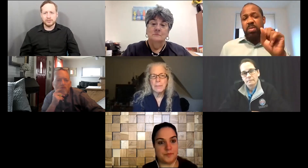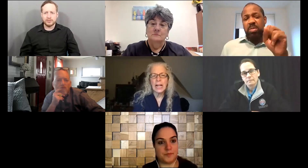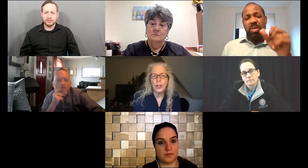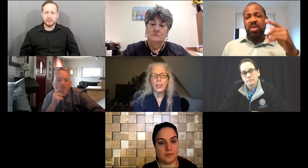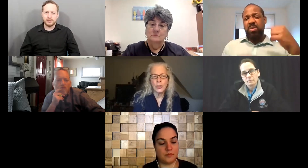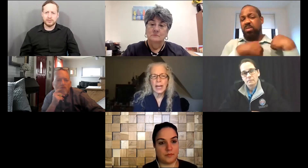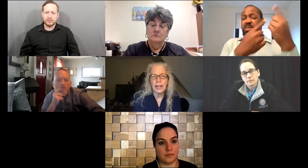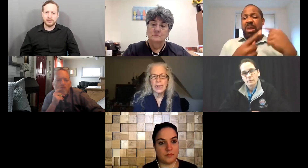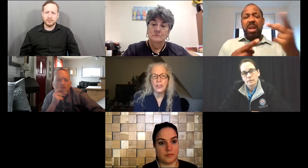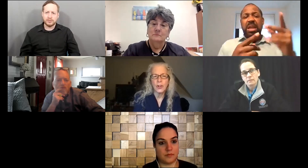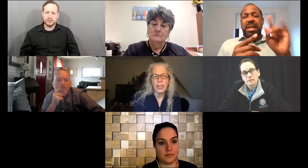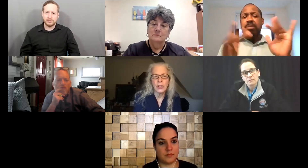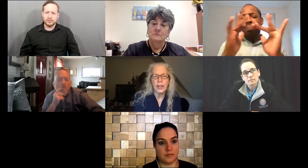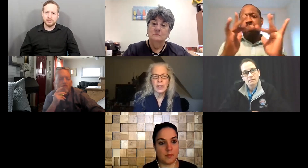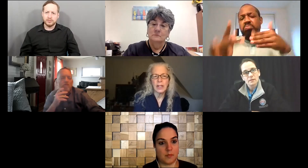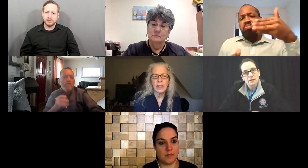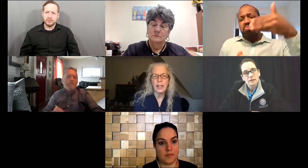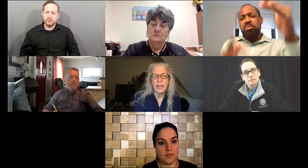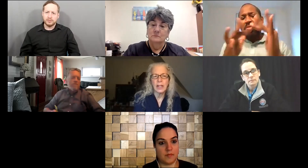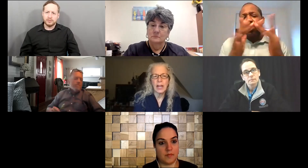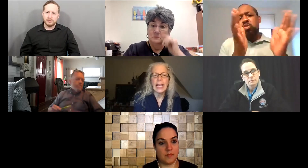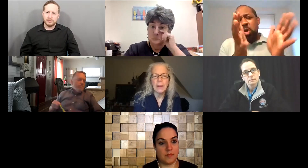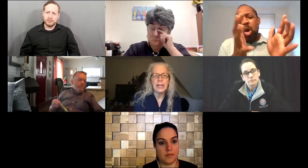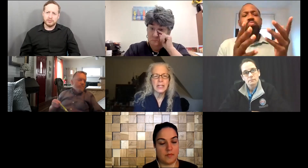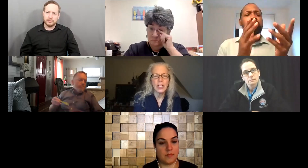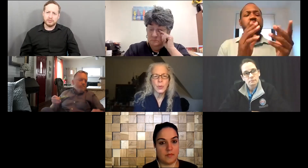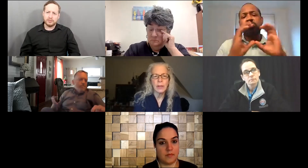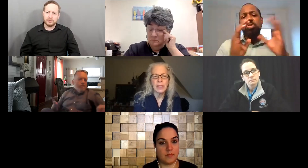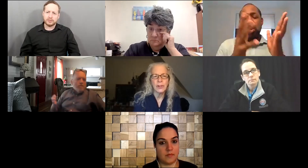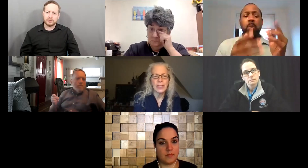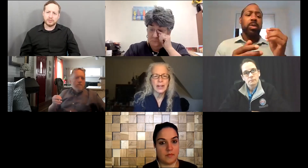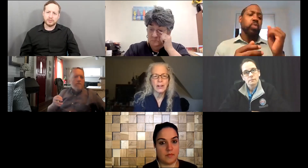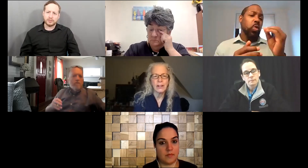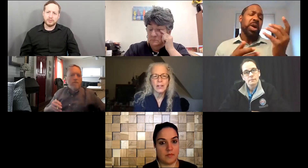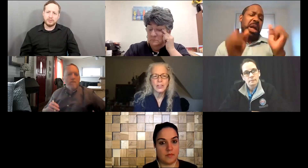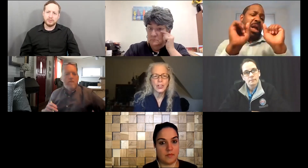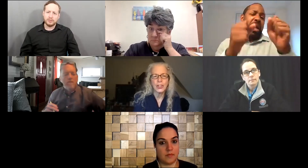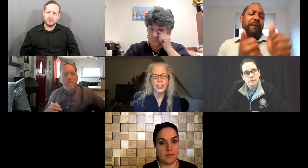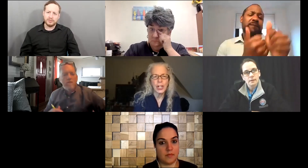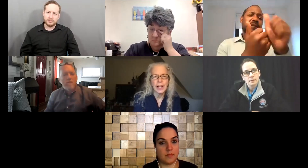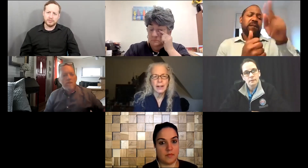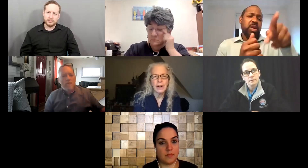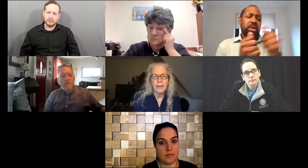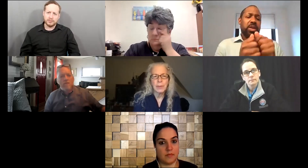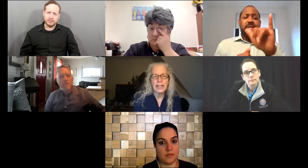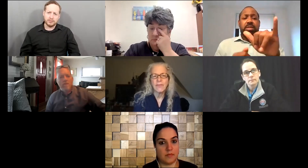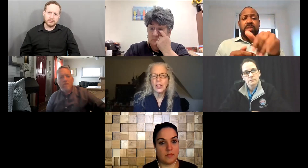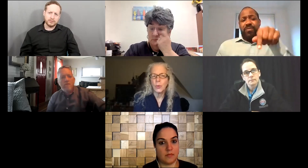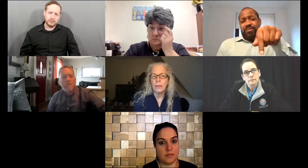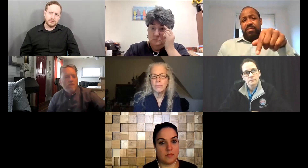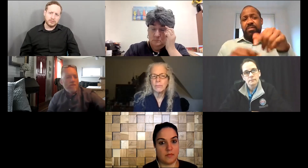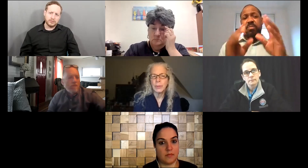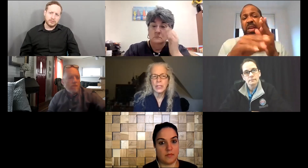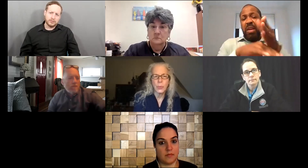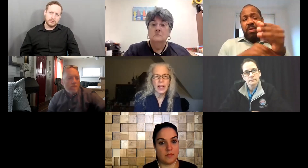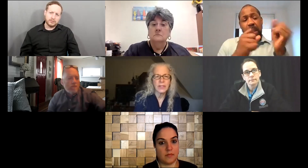I mean, I could do that. I can certainly do it. I had been in touch with him here and there to just chit chat, but I can follow